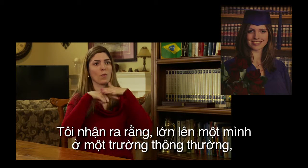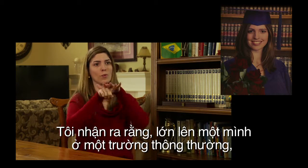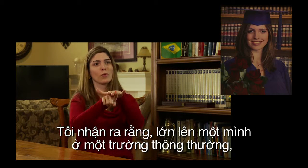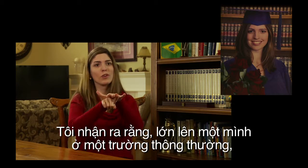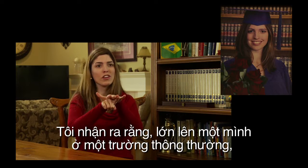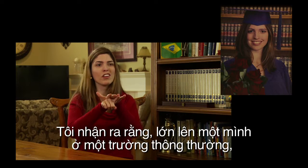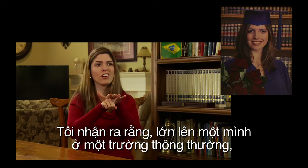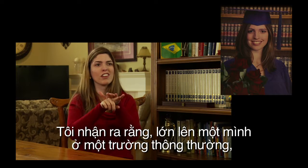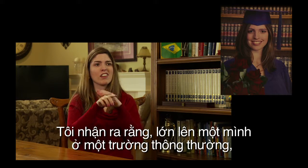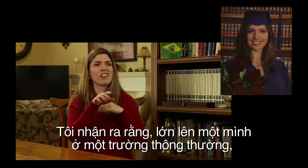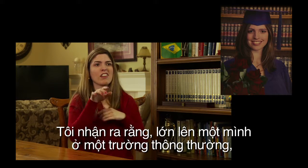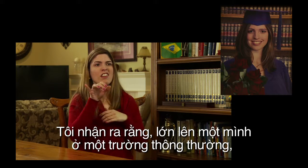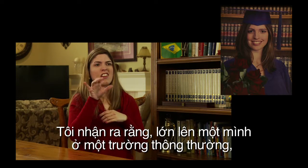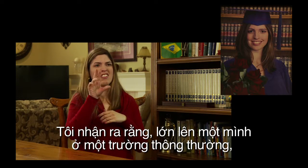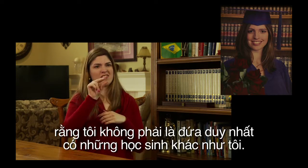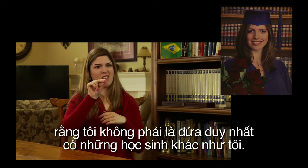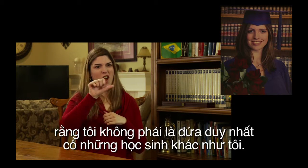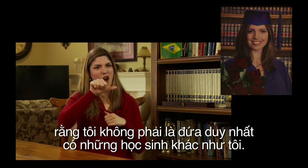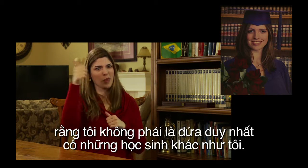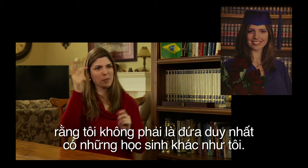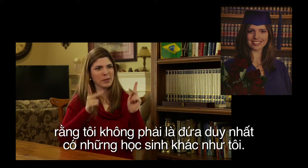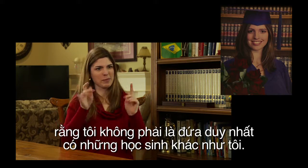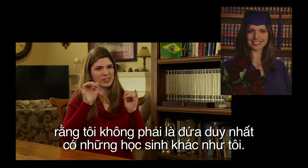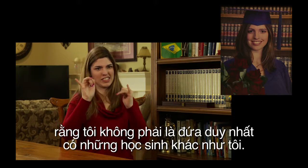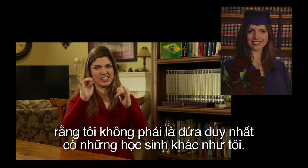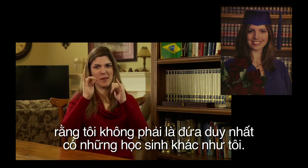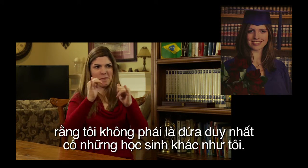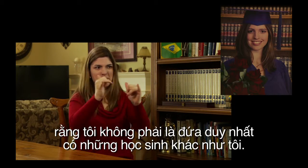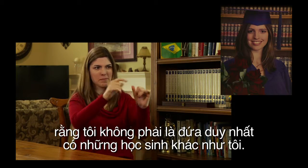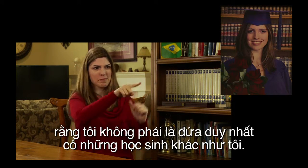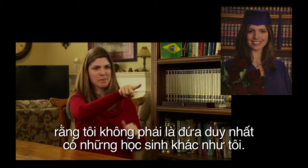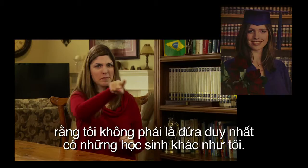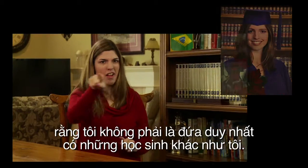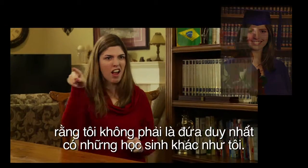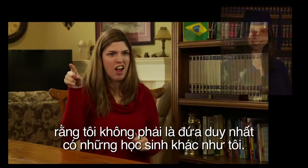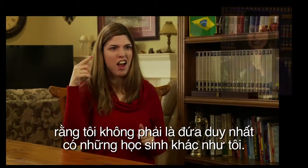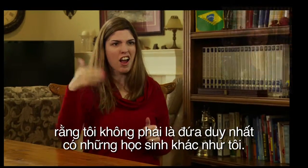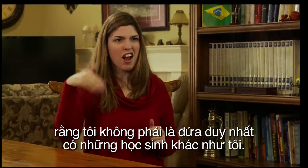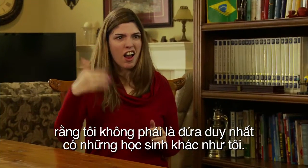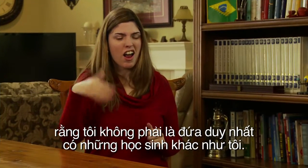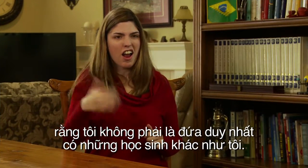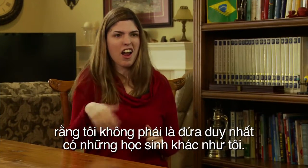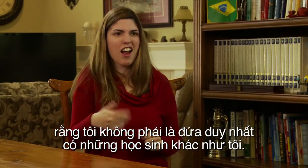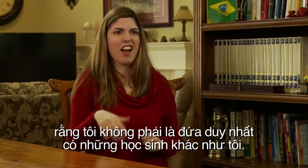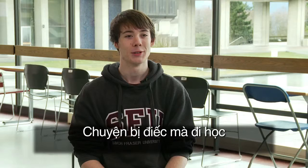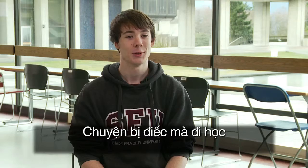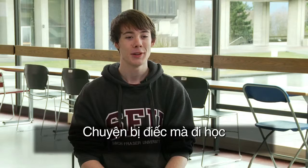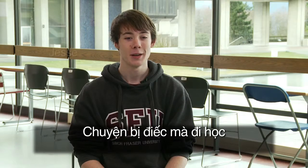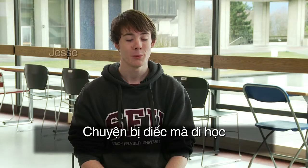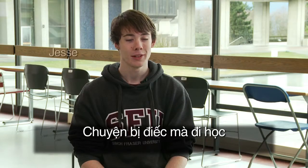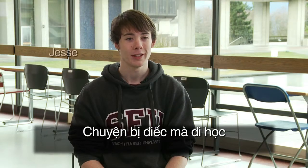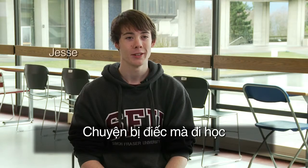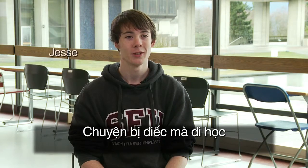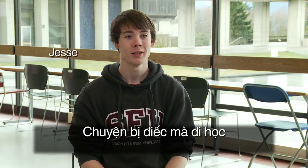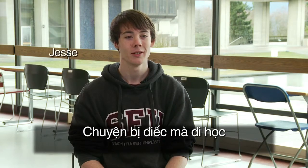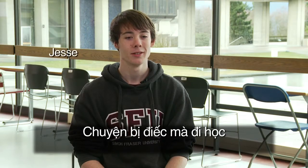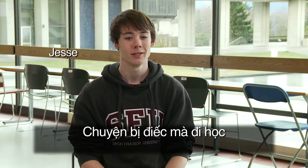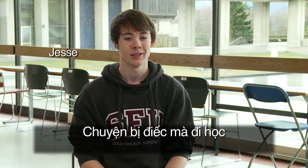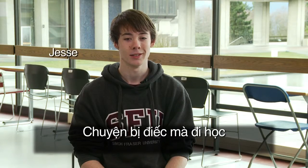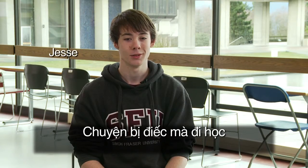in a mainstream school that I wasn't the only one. There were others just like me. Growing up with a hearing loss in